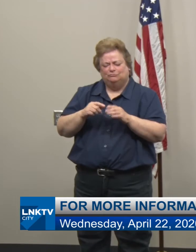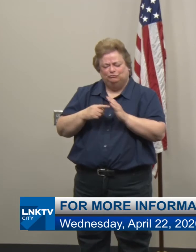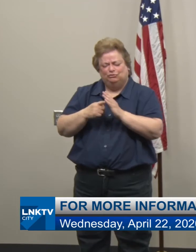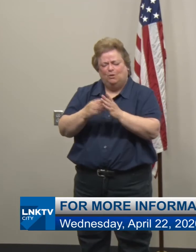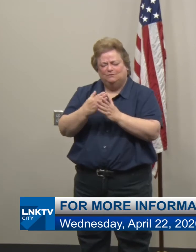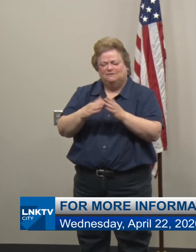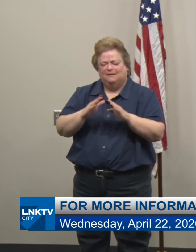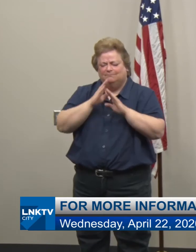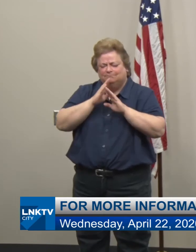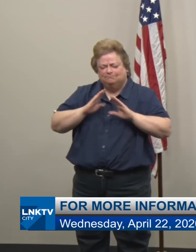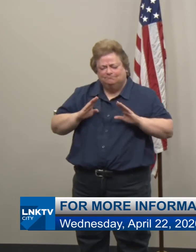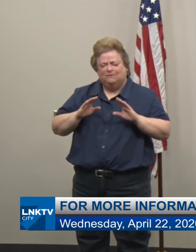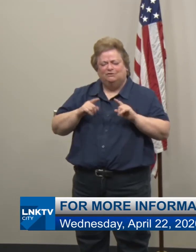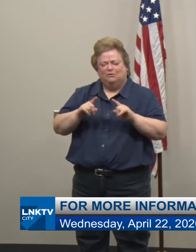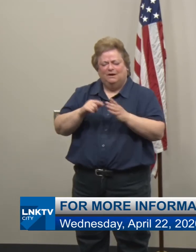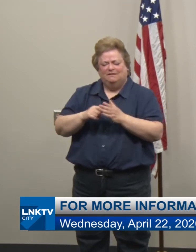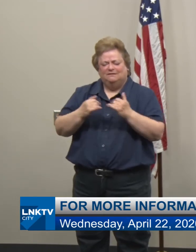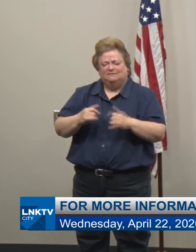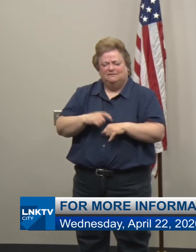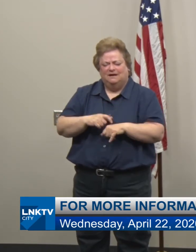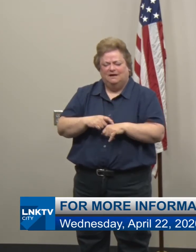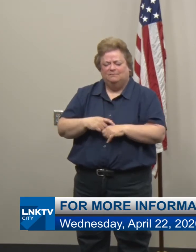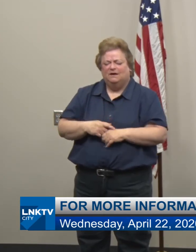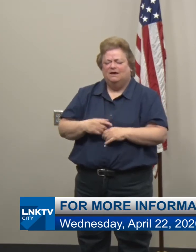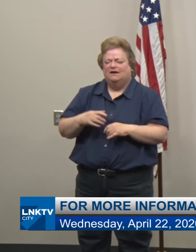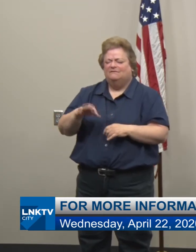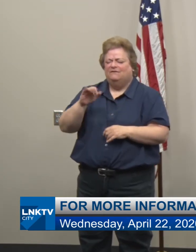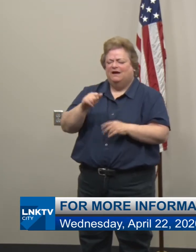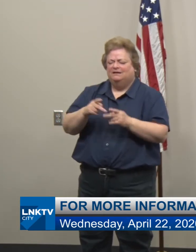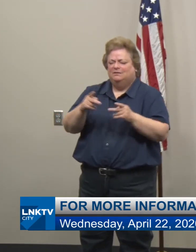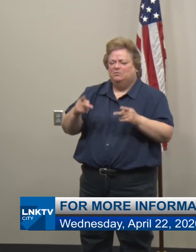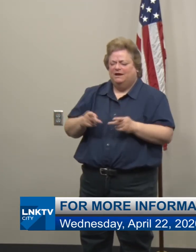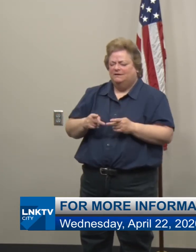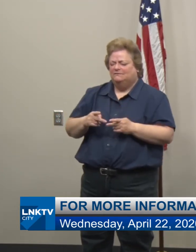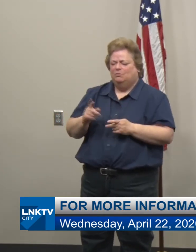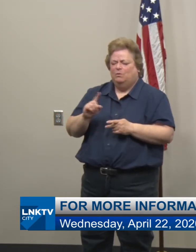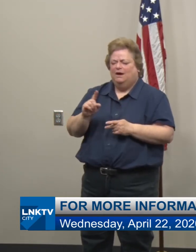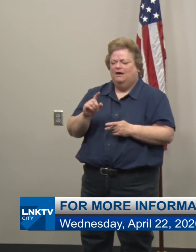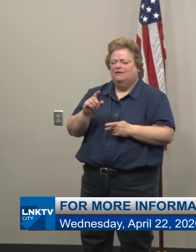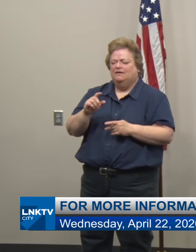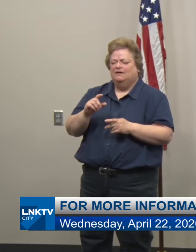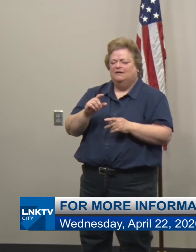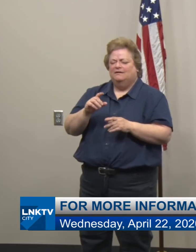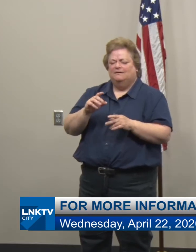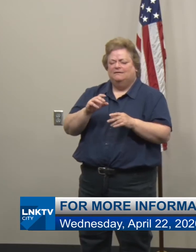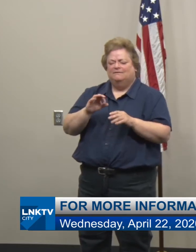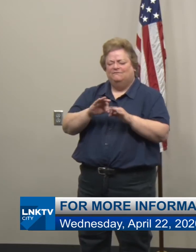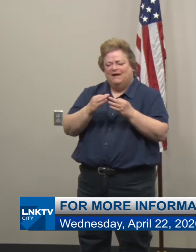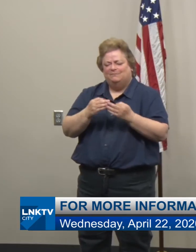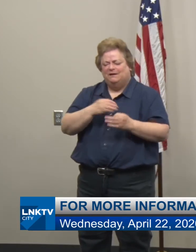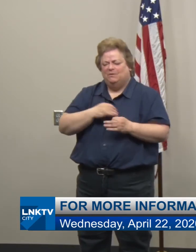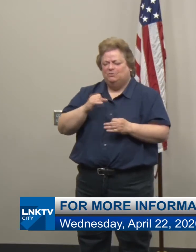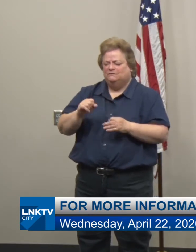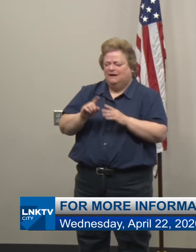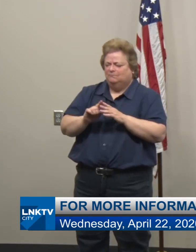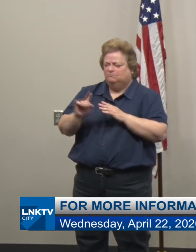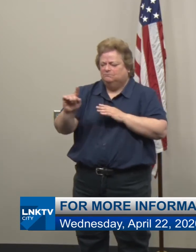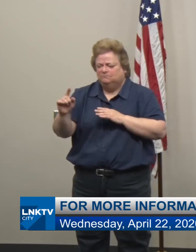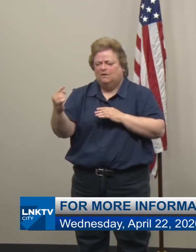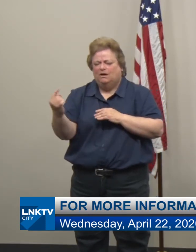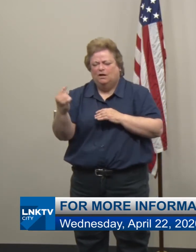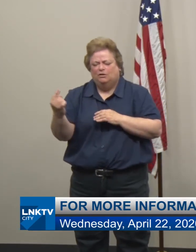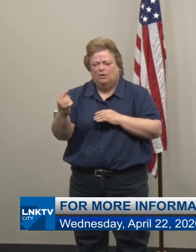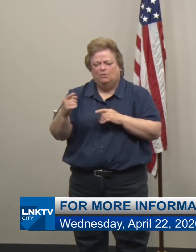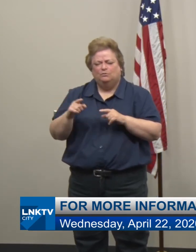lines, it helps to identify a place where family members can retreat when stressed and to carve out times that are free of social media and